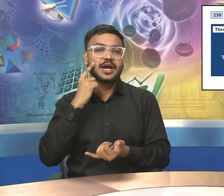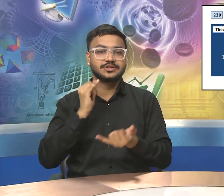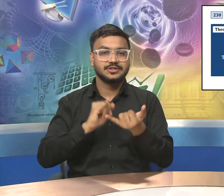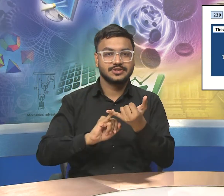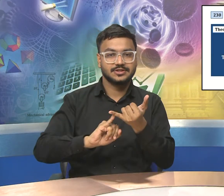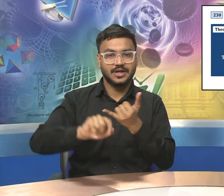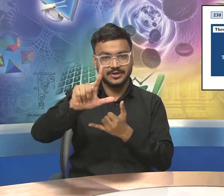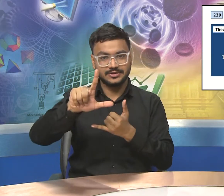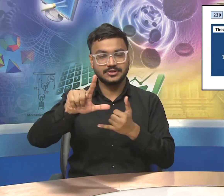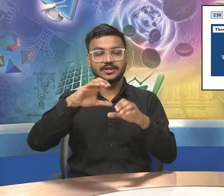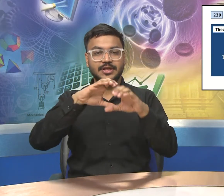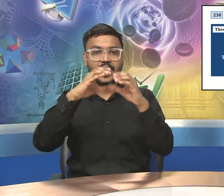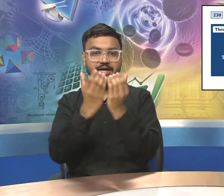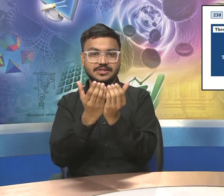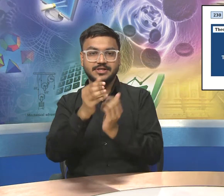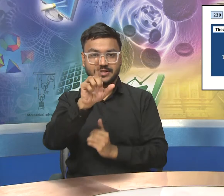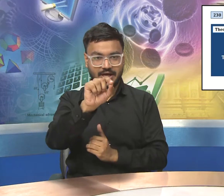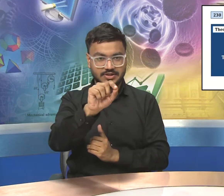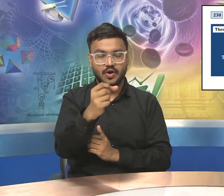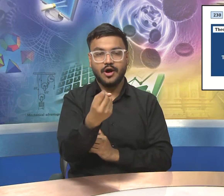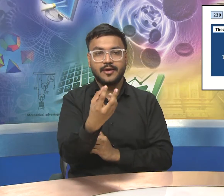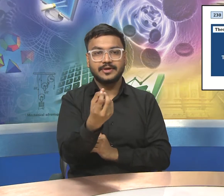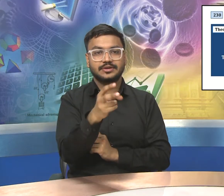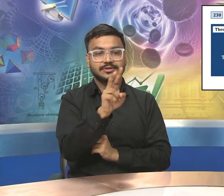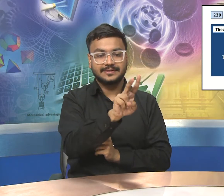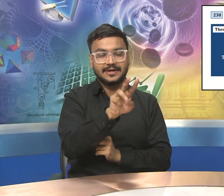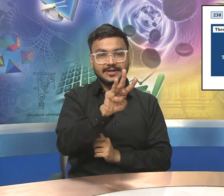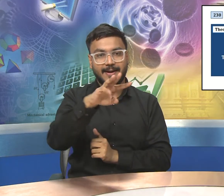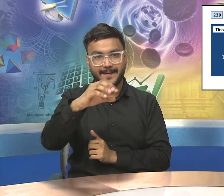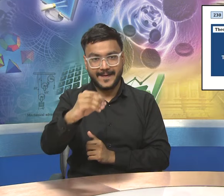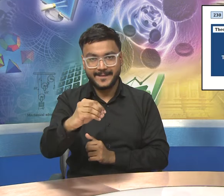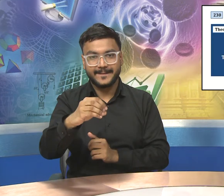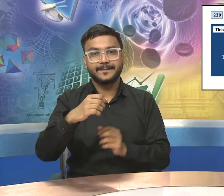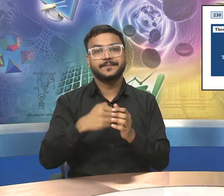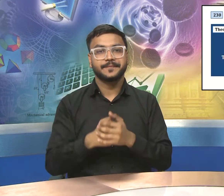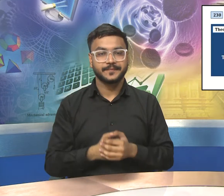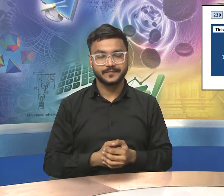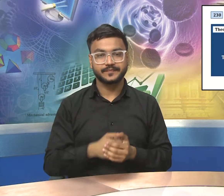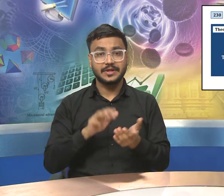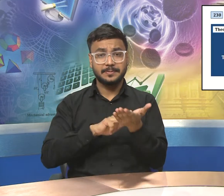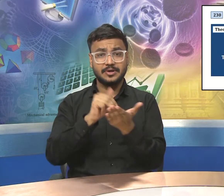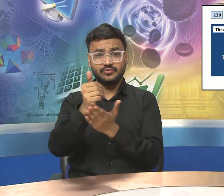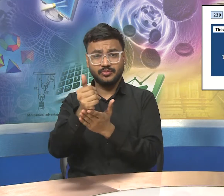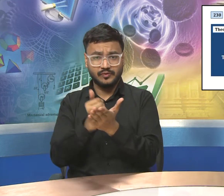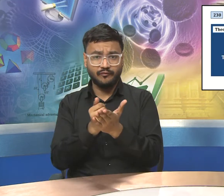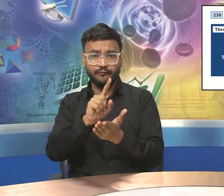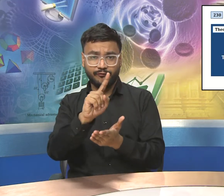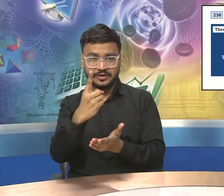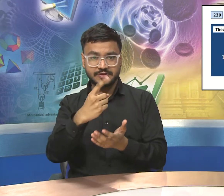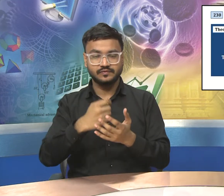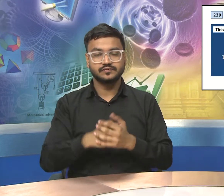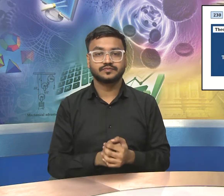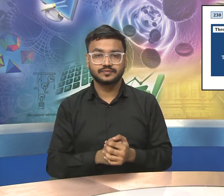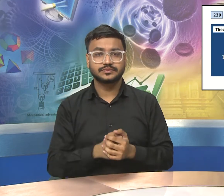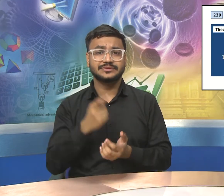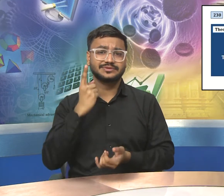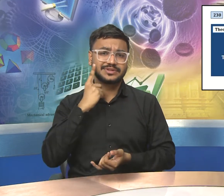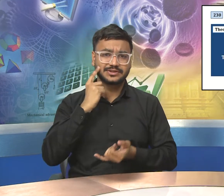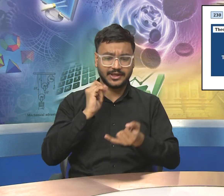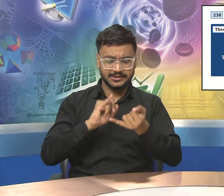Subject: Indian Sign Language Secondary. Number 230. Module